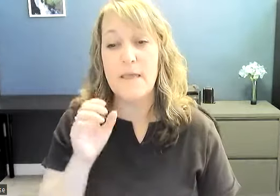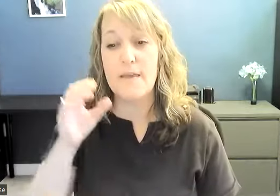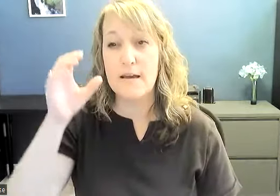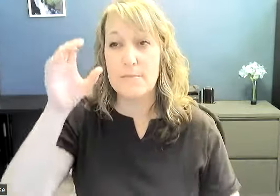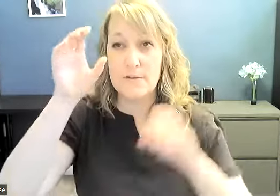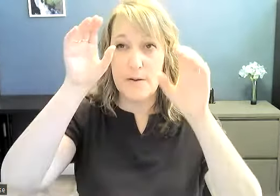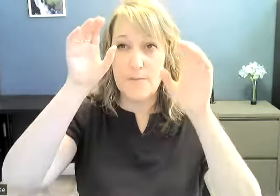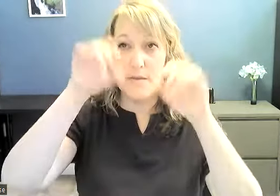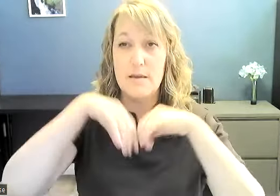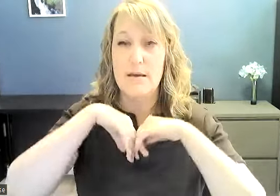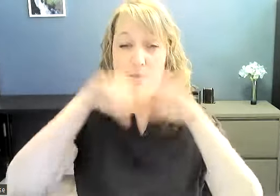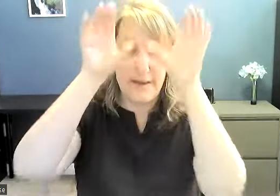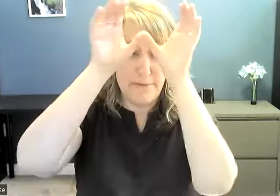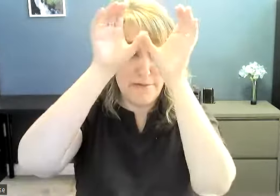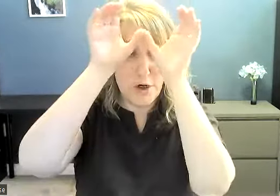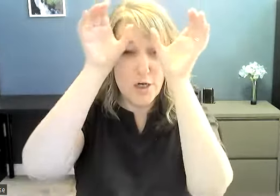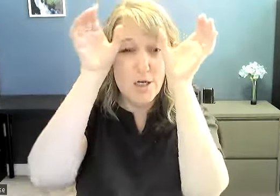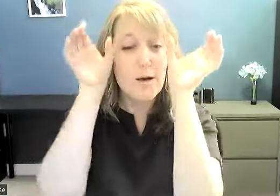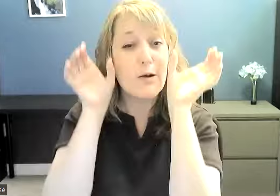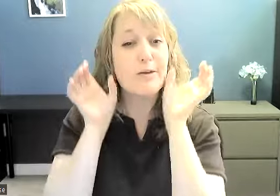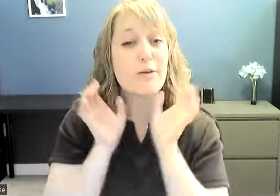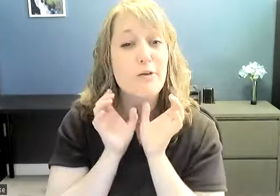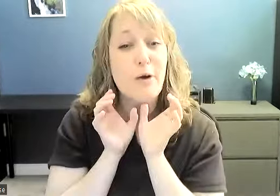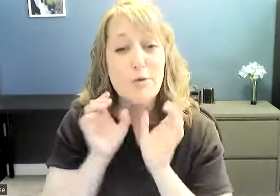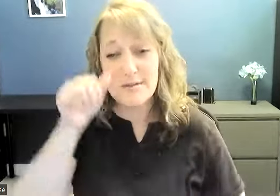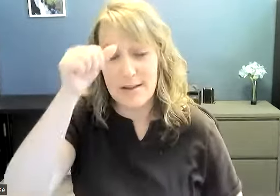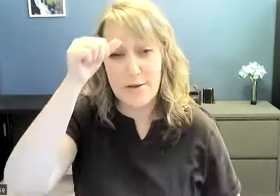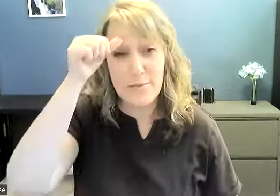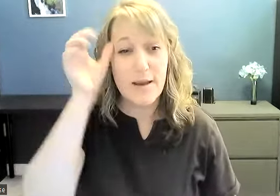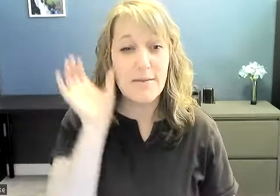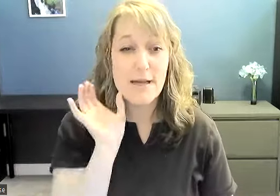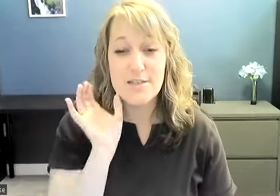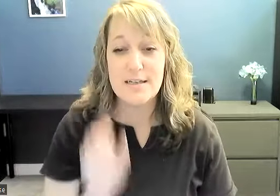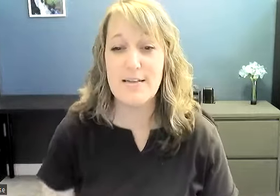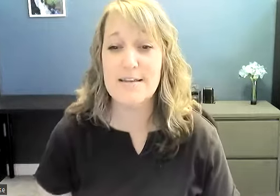That comes from the like fur around the coats that you might imagine in Alaska.